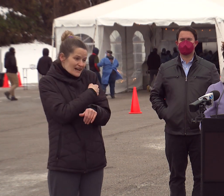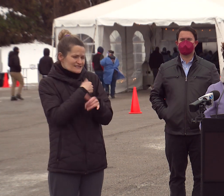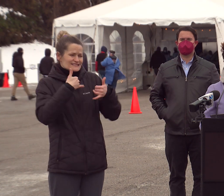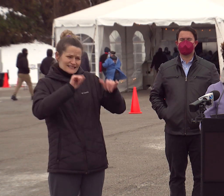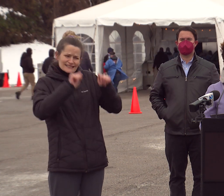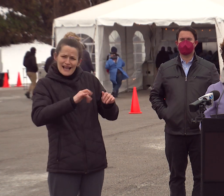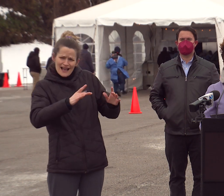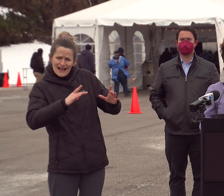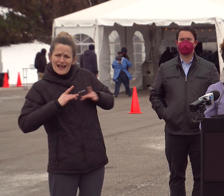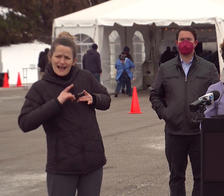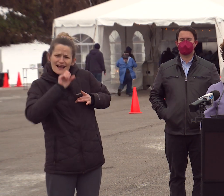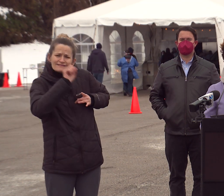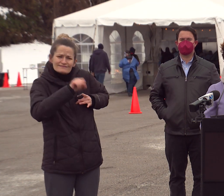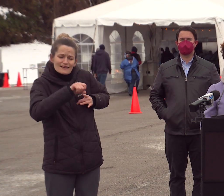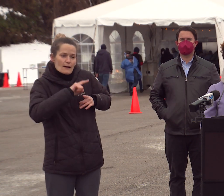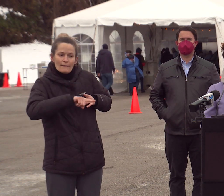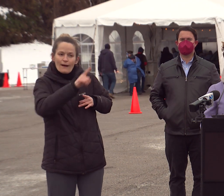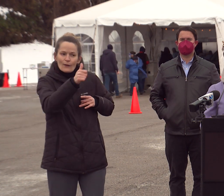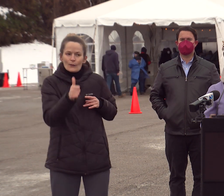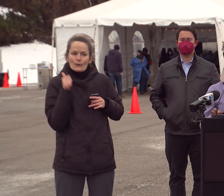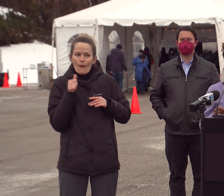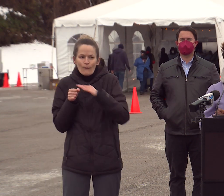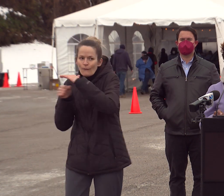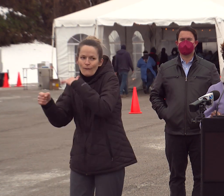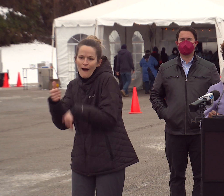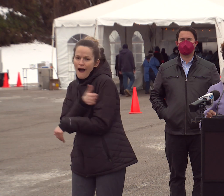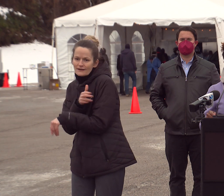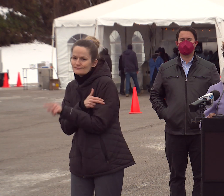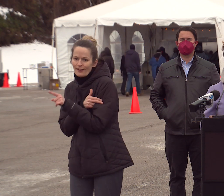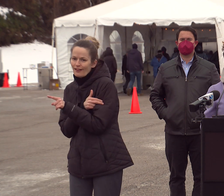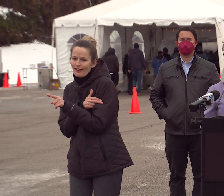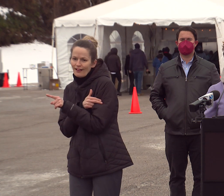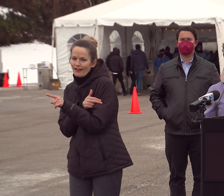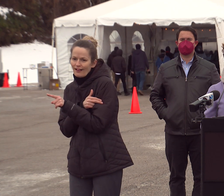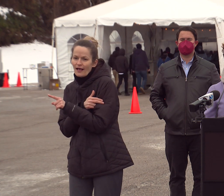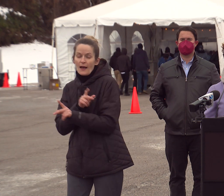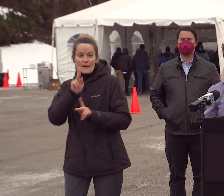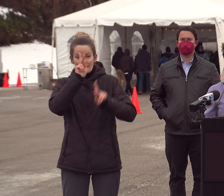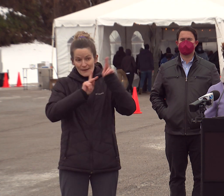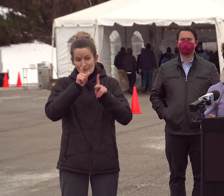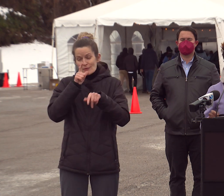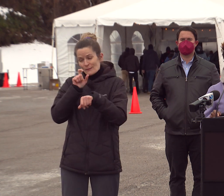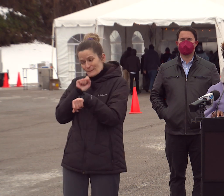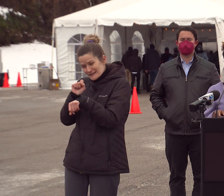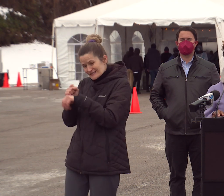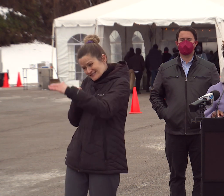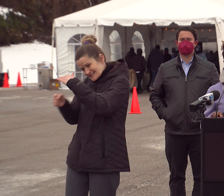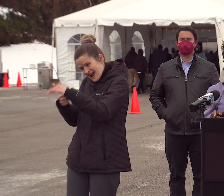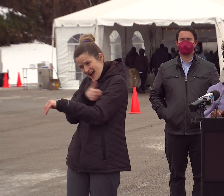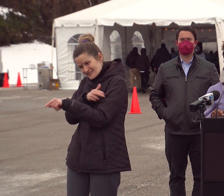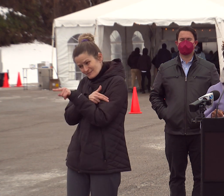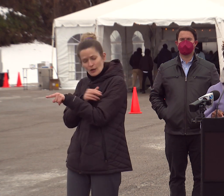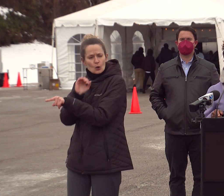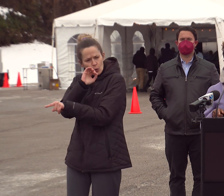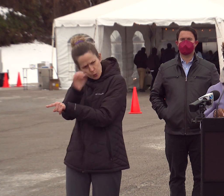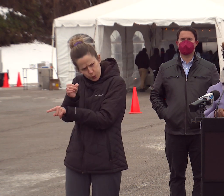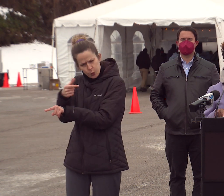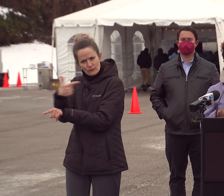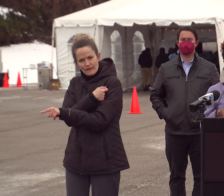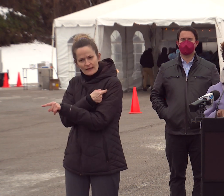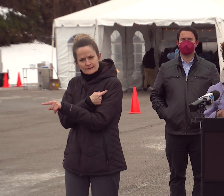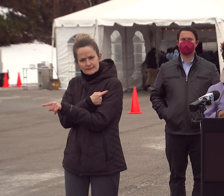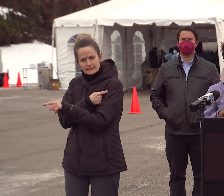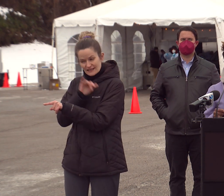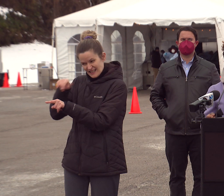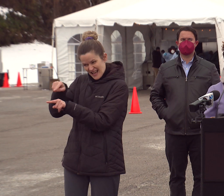COVID-19 are unvaccinated. According to the CDC, again, unvaccinated people are 6 times more likely to test positive than